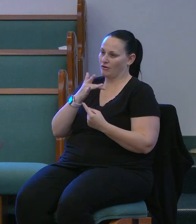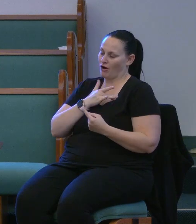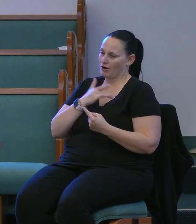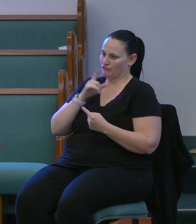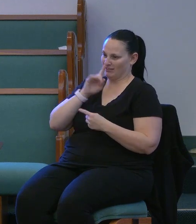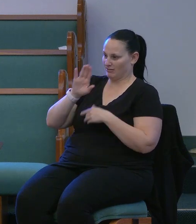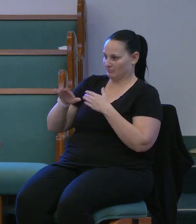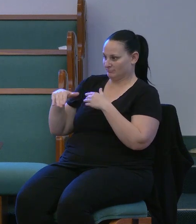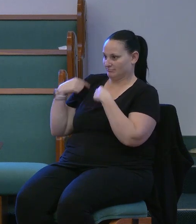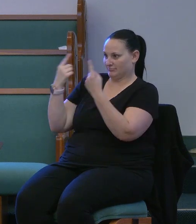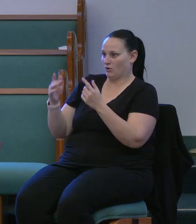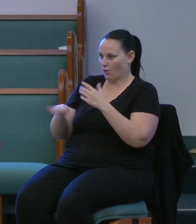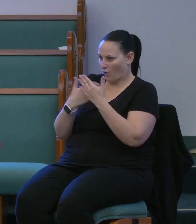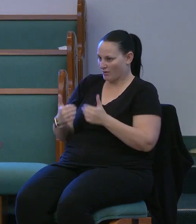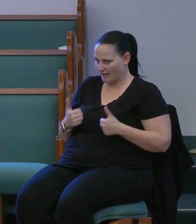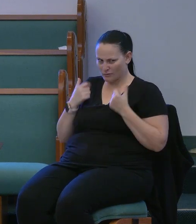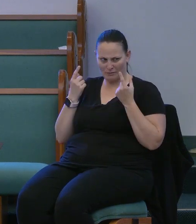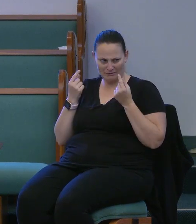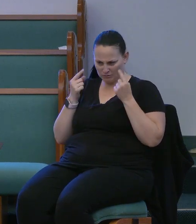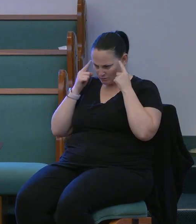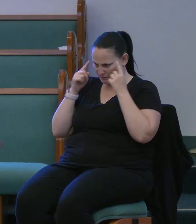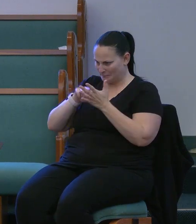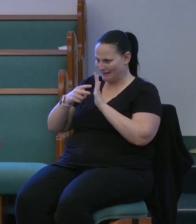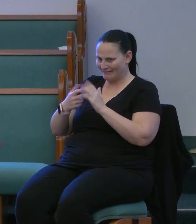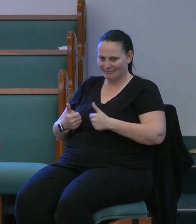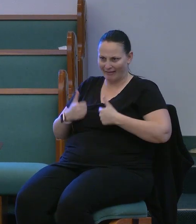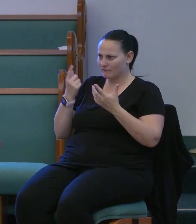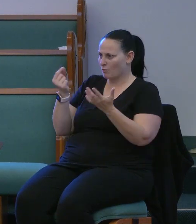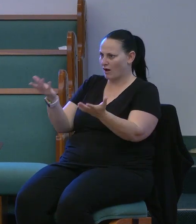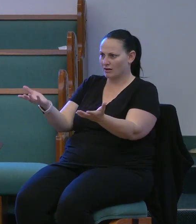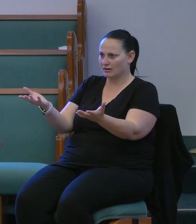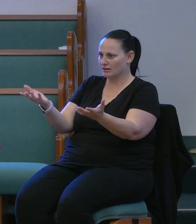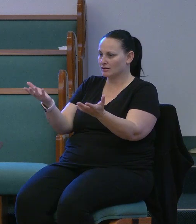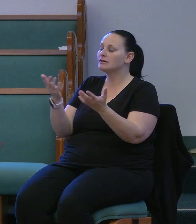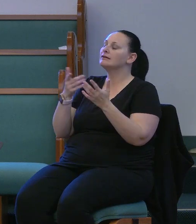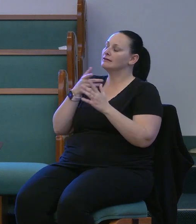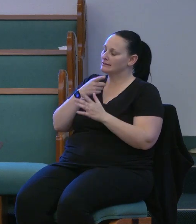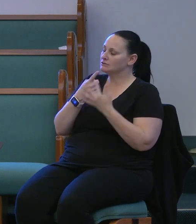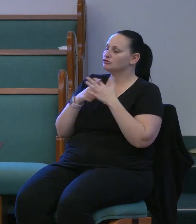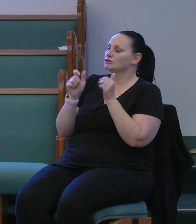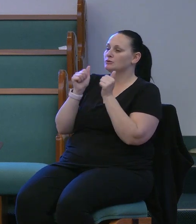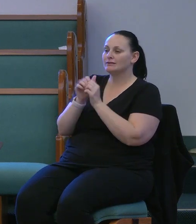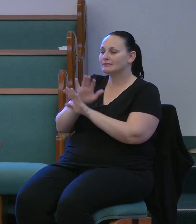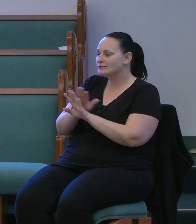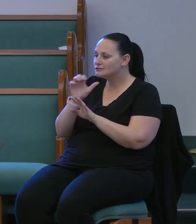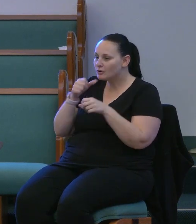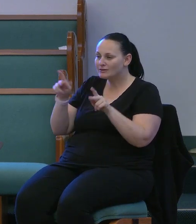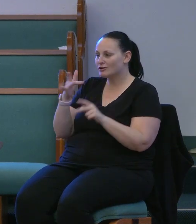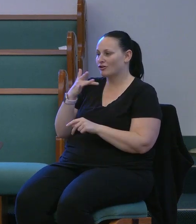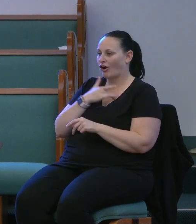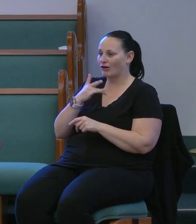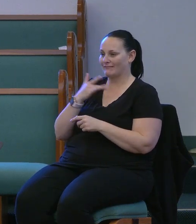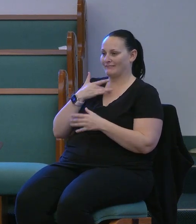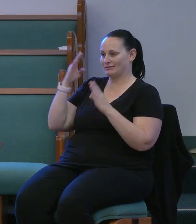whole life. What am I supposed to do? What's the meaning of life? He begins with, do not let your heart be